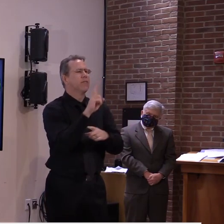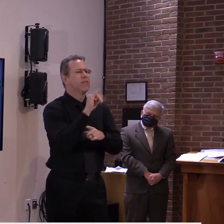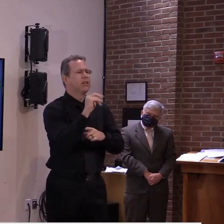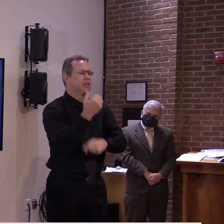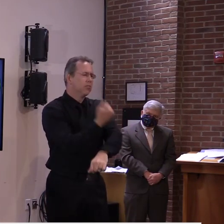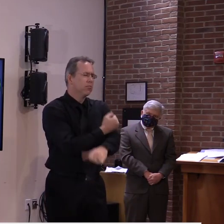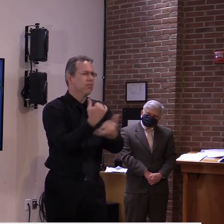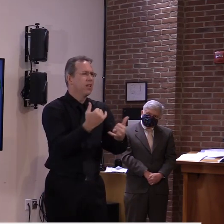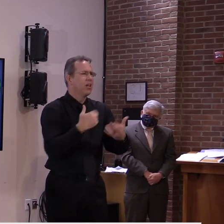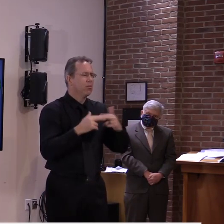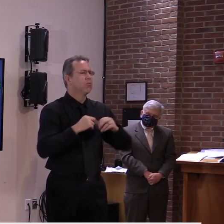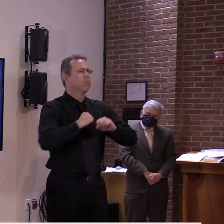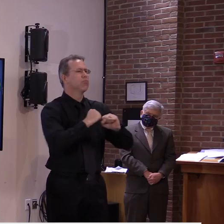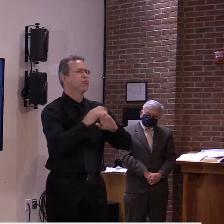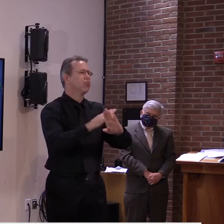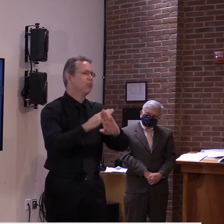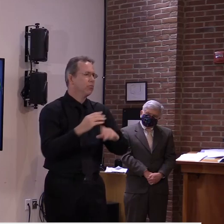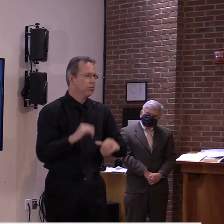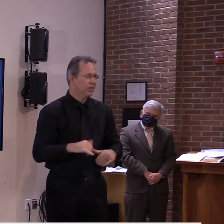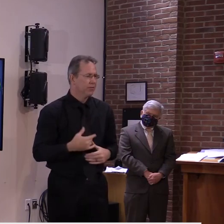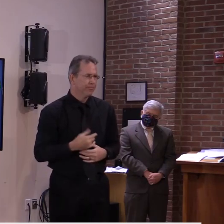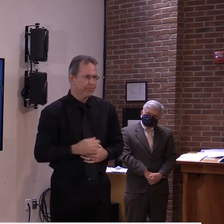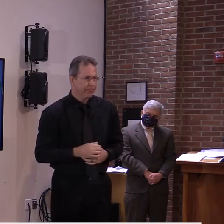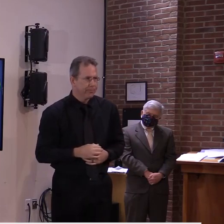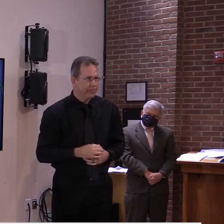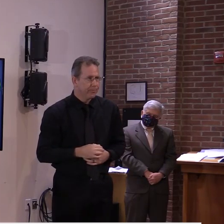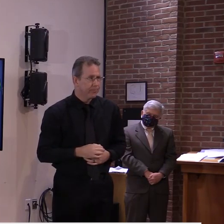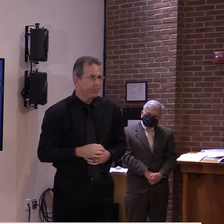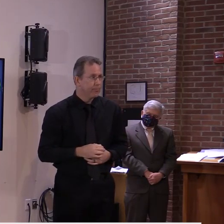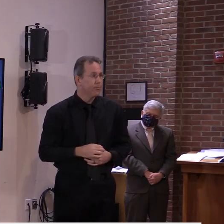Thank you. Eric, Times Argus.